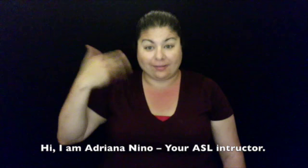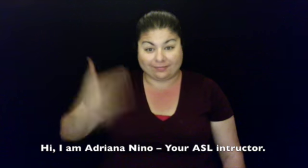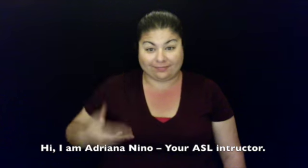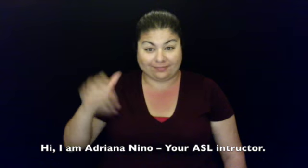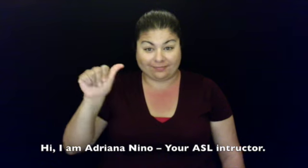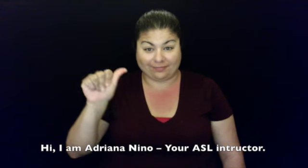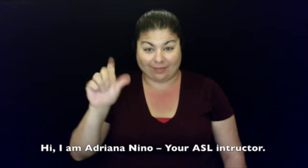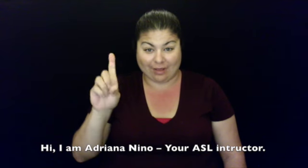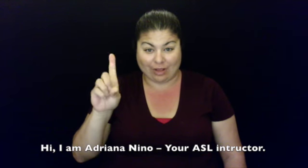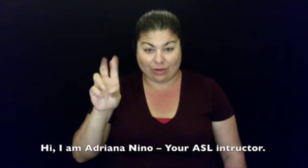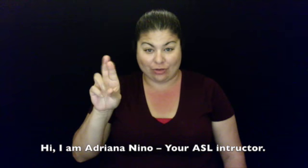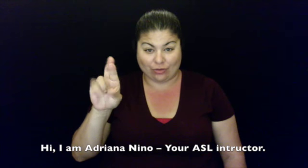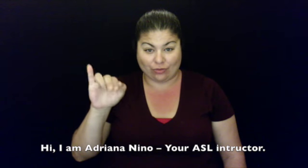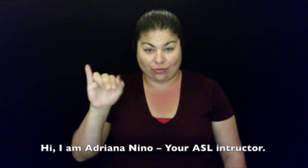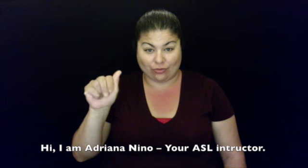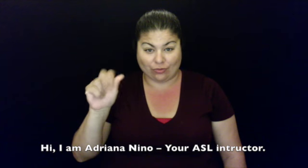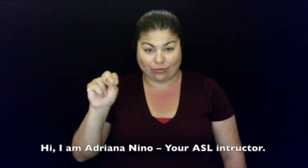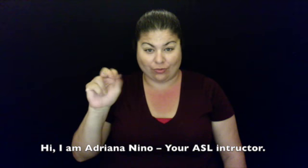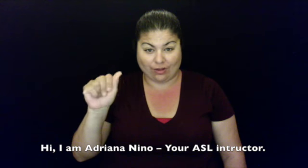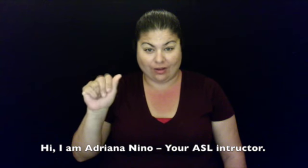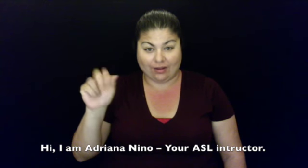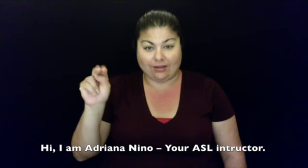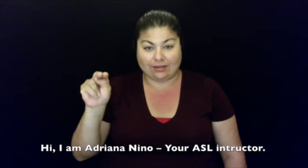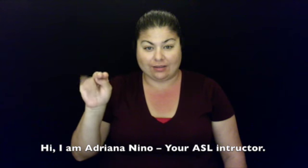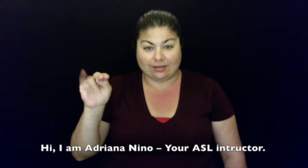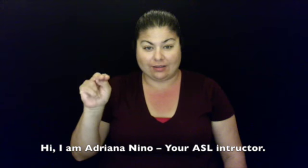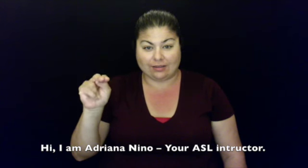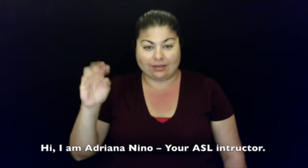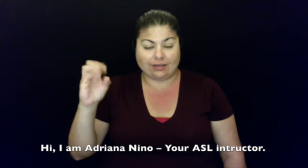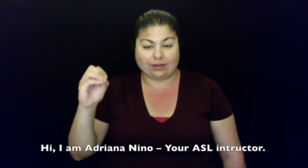Hi, I am Adriana Nino, your ASL instructor.